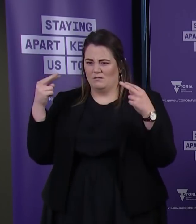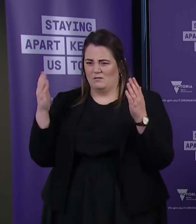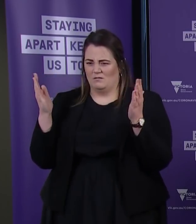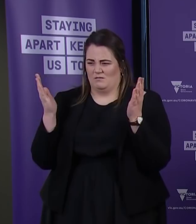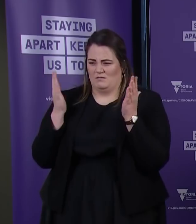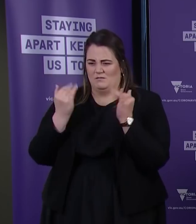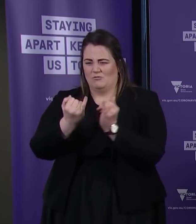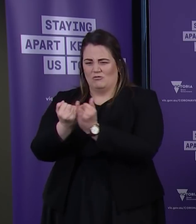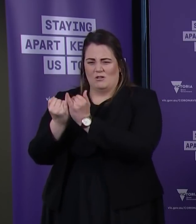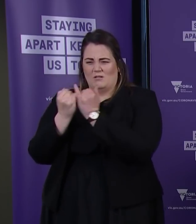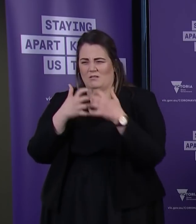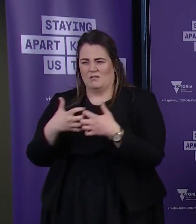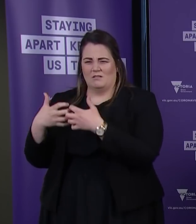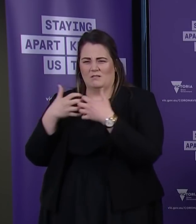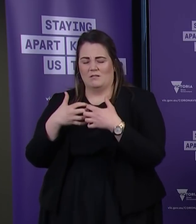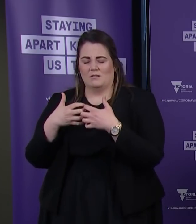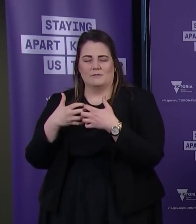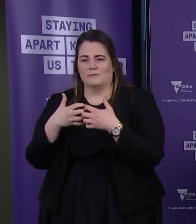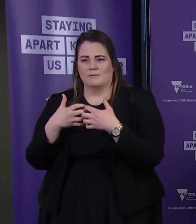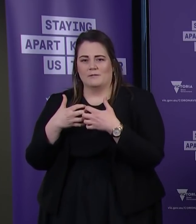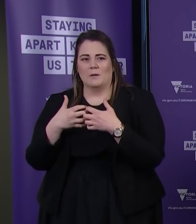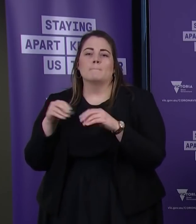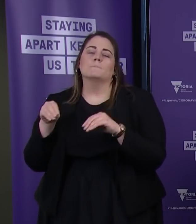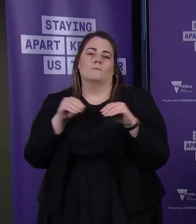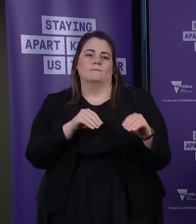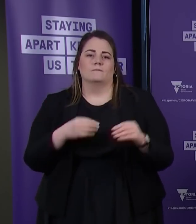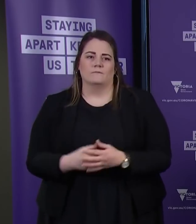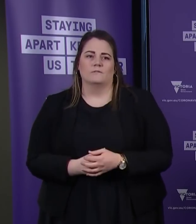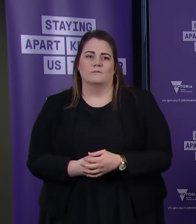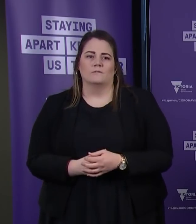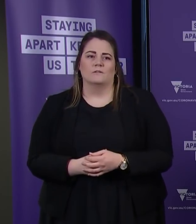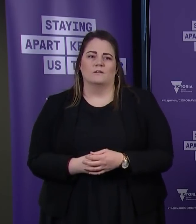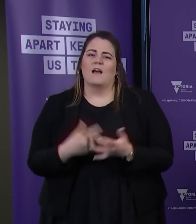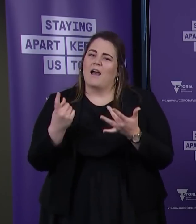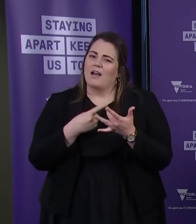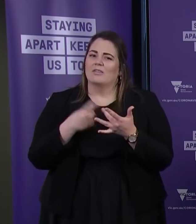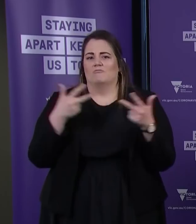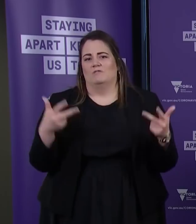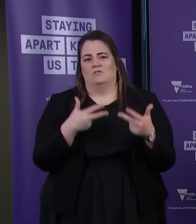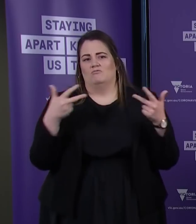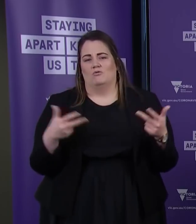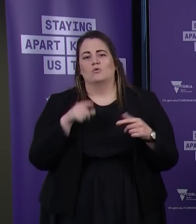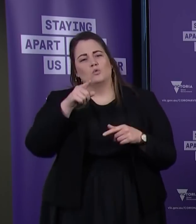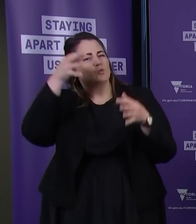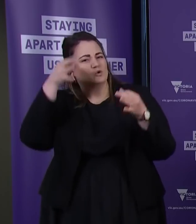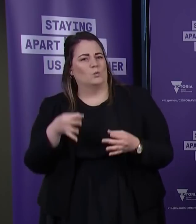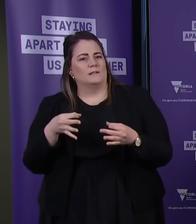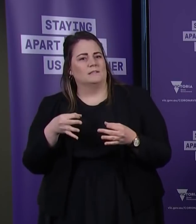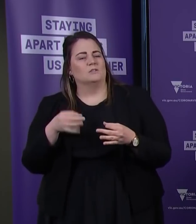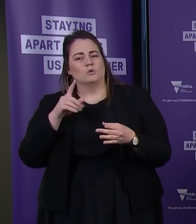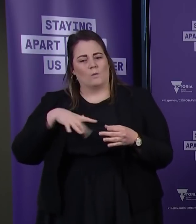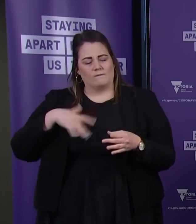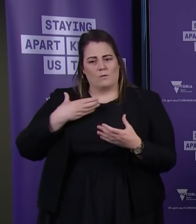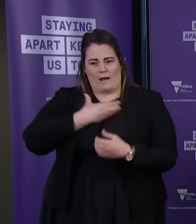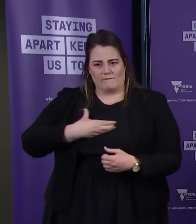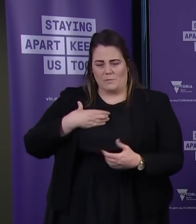closer than they should be, then find another space. Vote with your feet in terms of being in a setting where you're comfortable